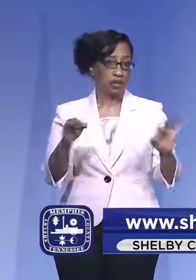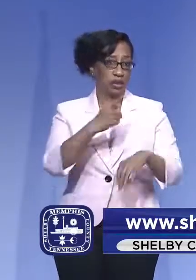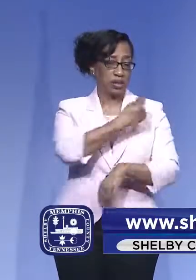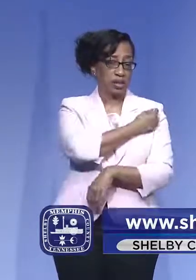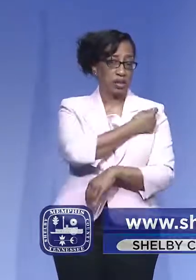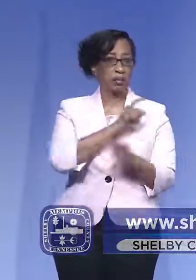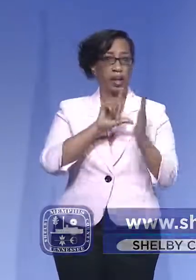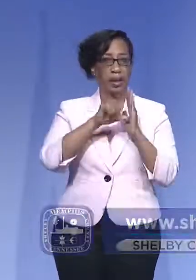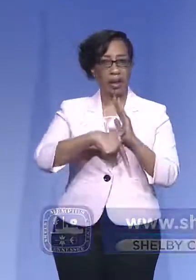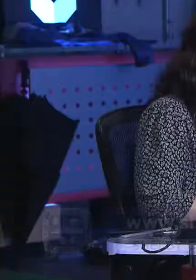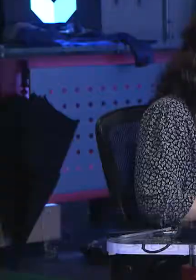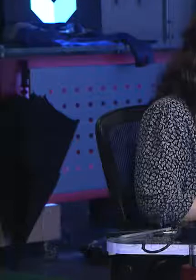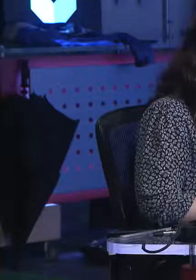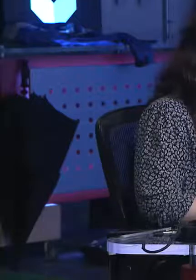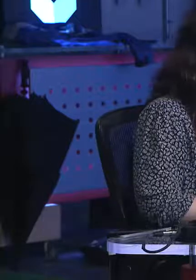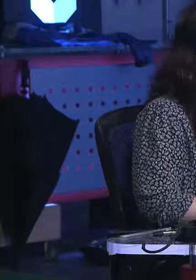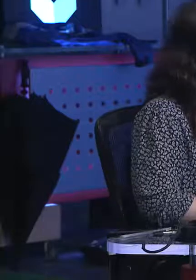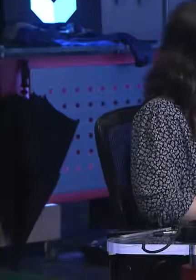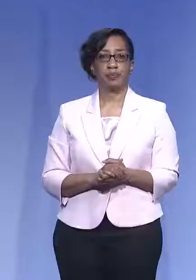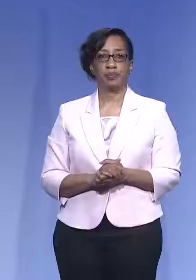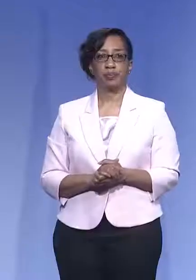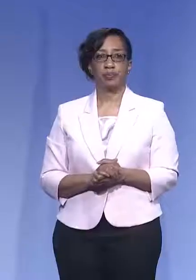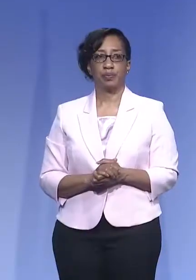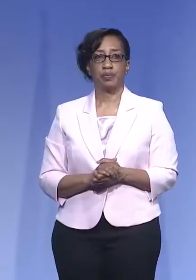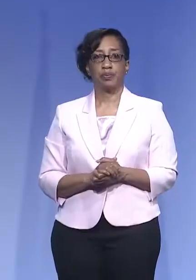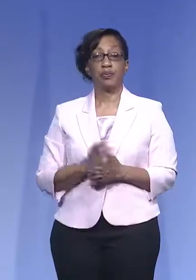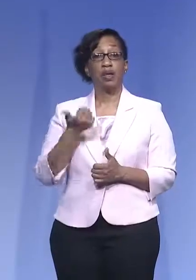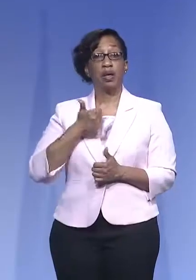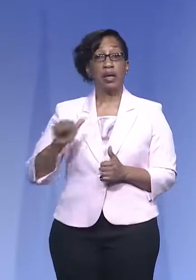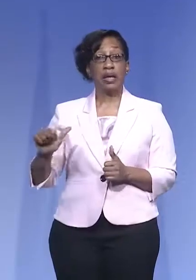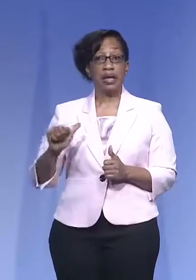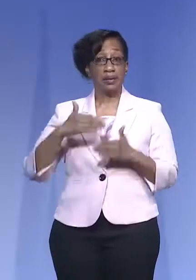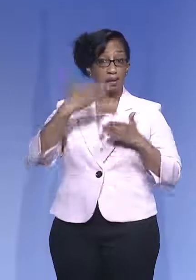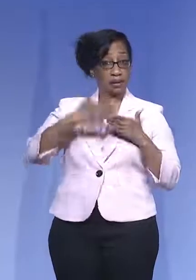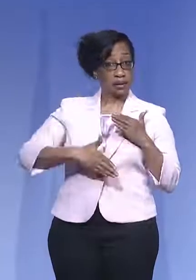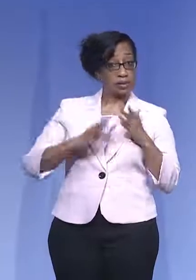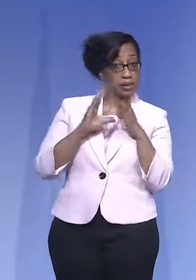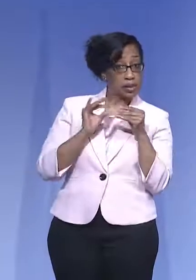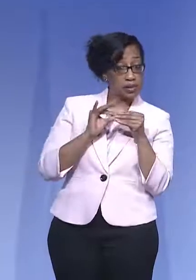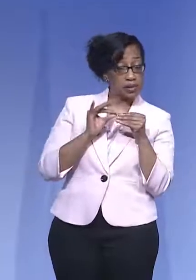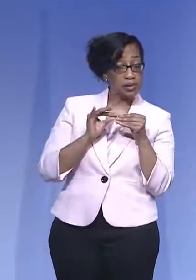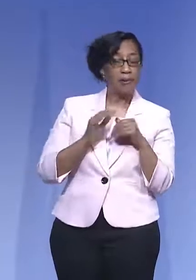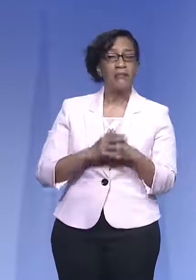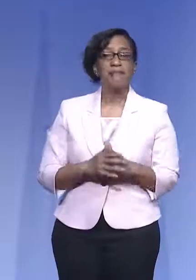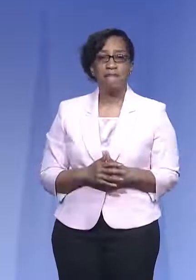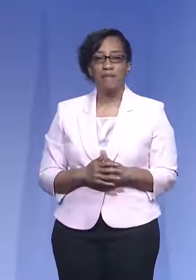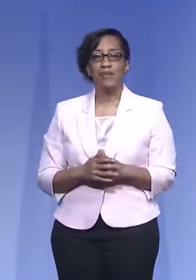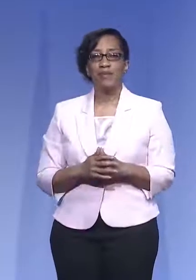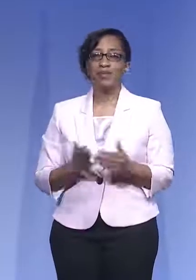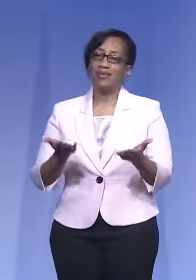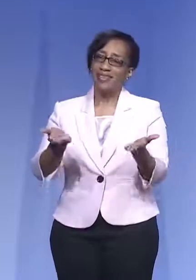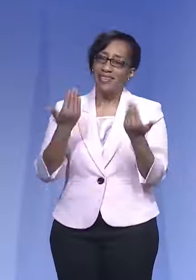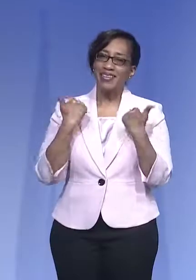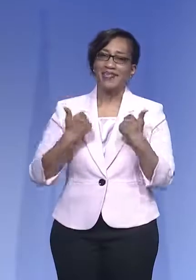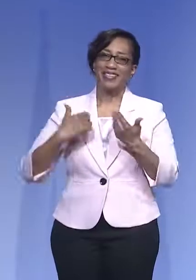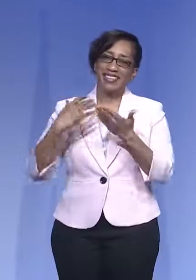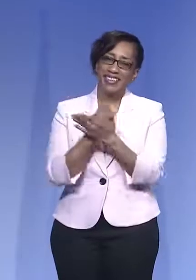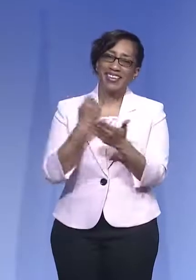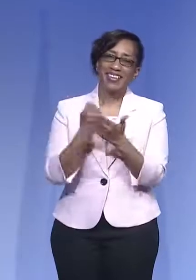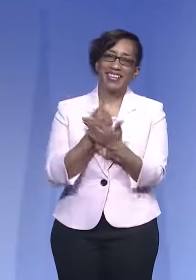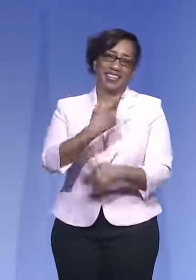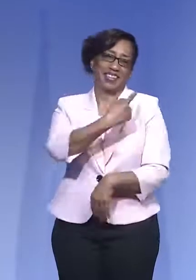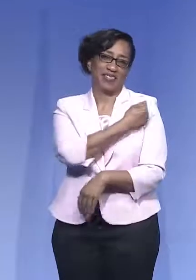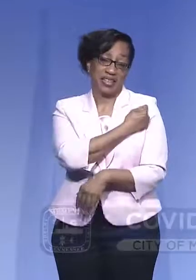down. Any closing messages today? Certainly, we encourage folks to come on out and take advantage of the